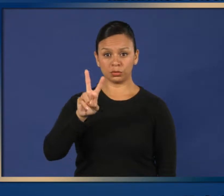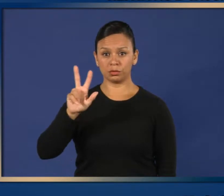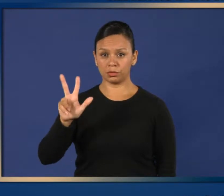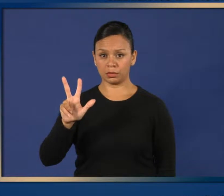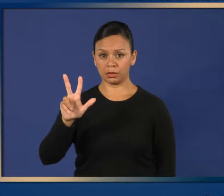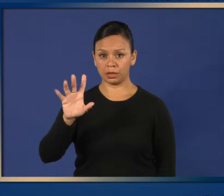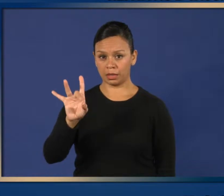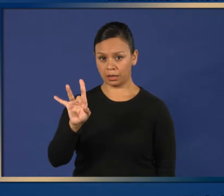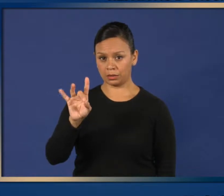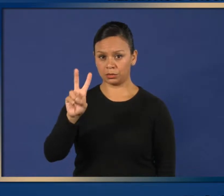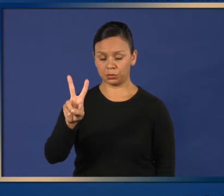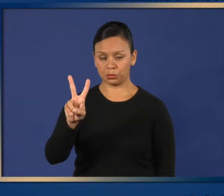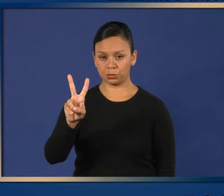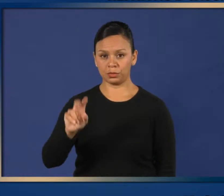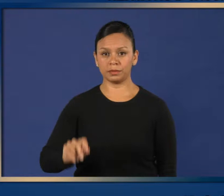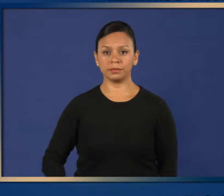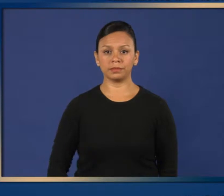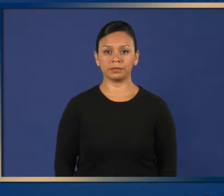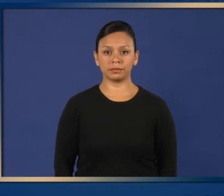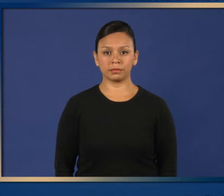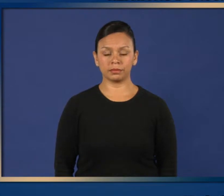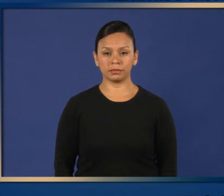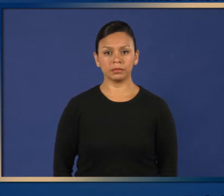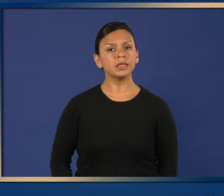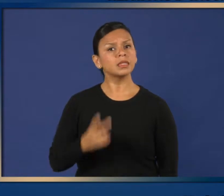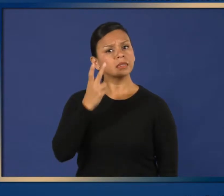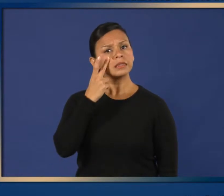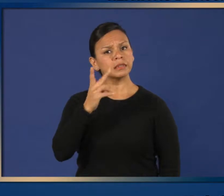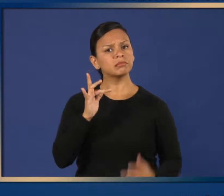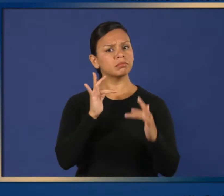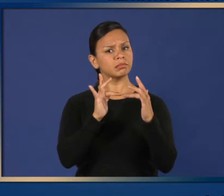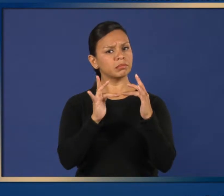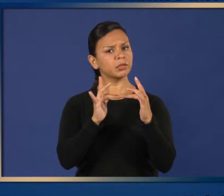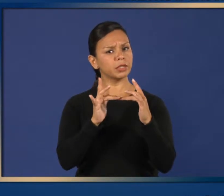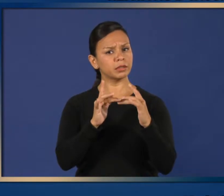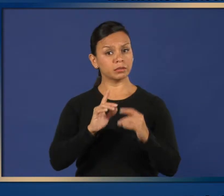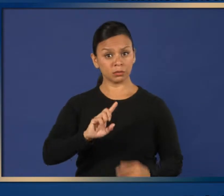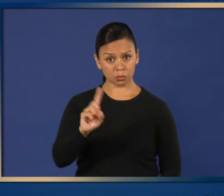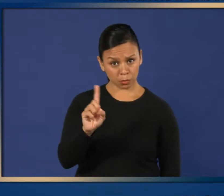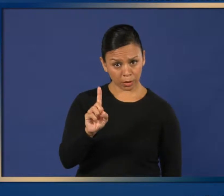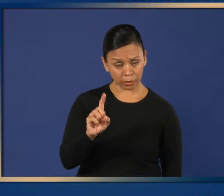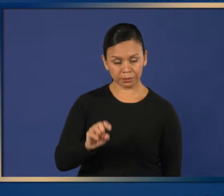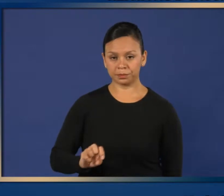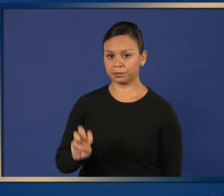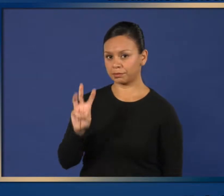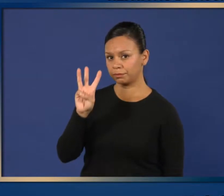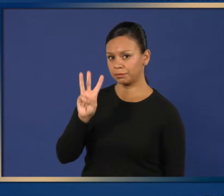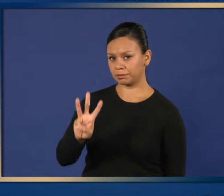1-800-338-2382 or visit their website at